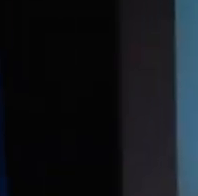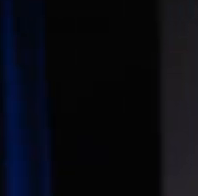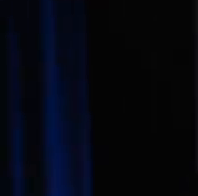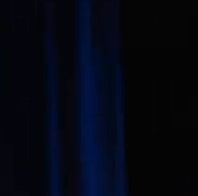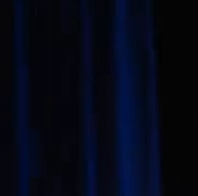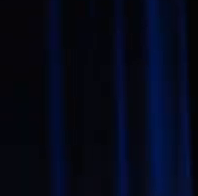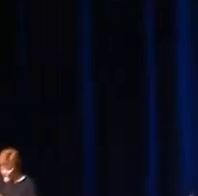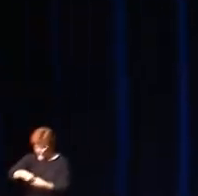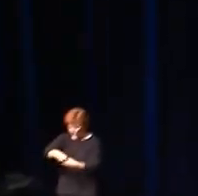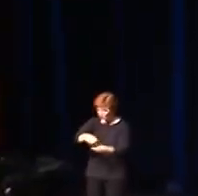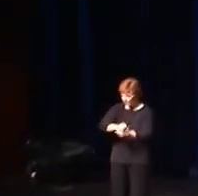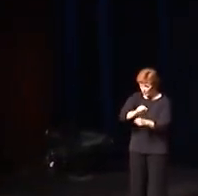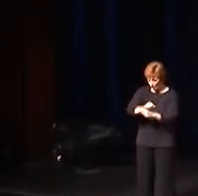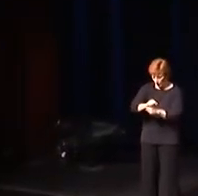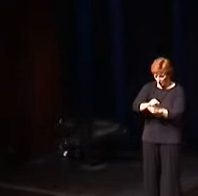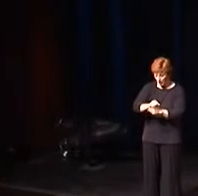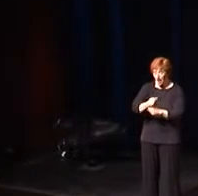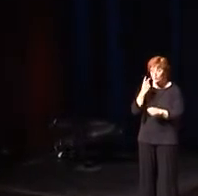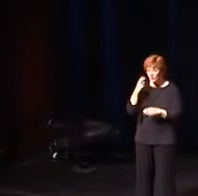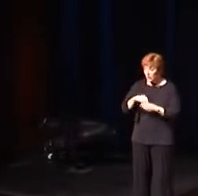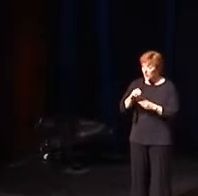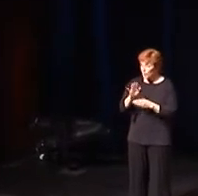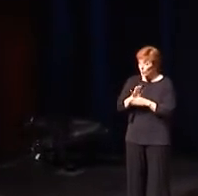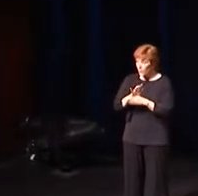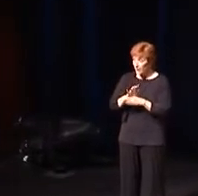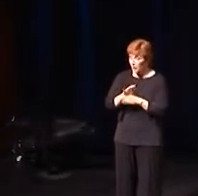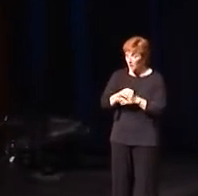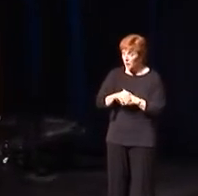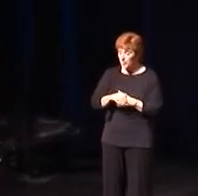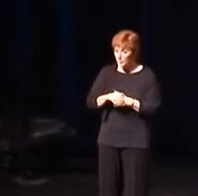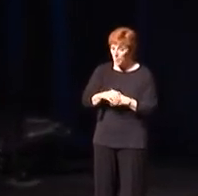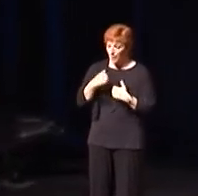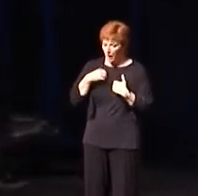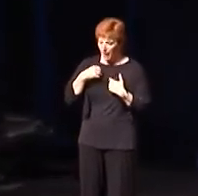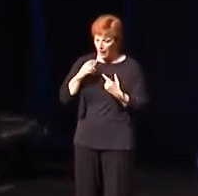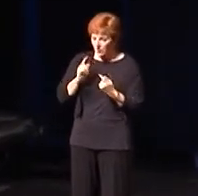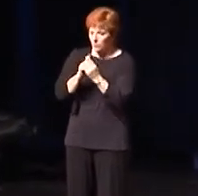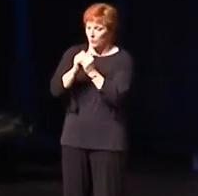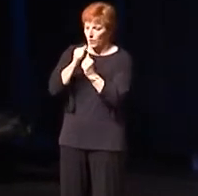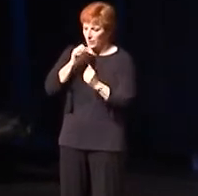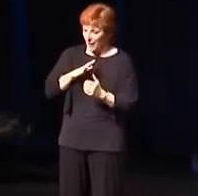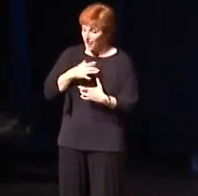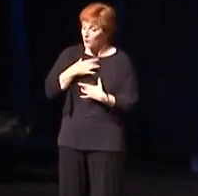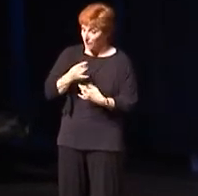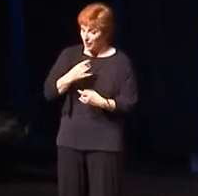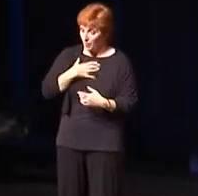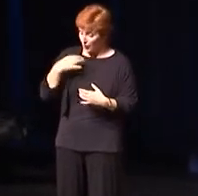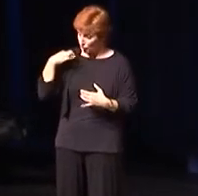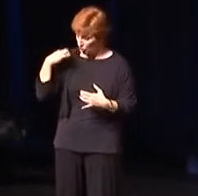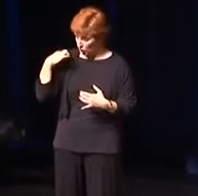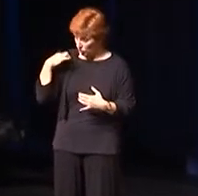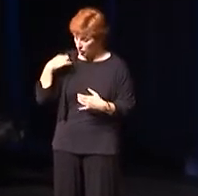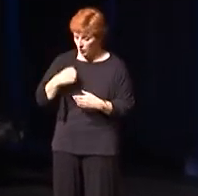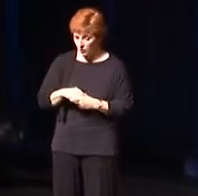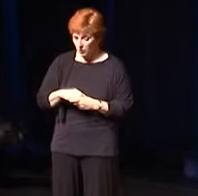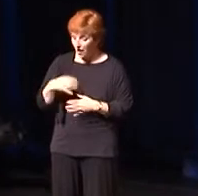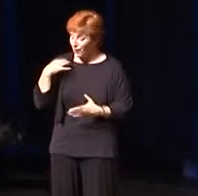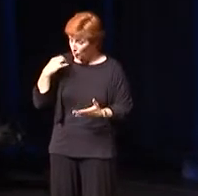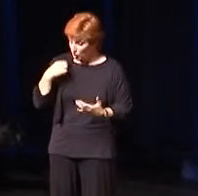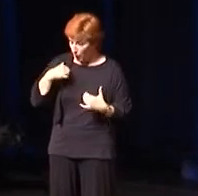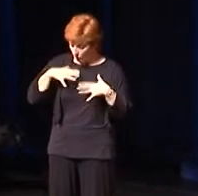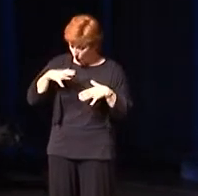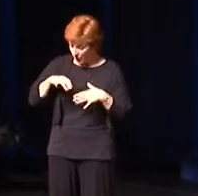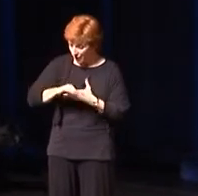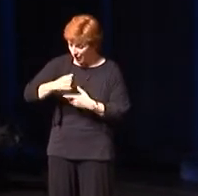work. And there's a scene in the movie where I have a chance meeting with a lady and she likes my shirt. And the shirt that I had